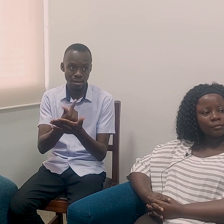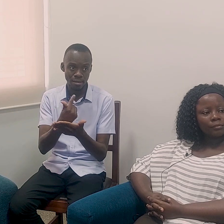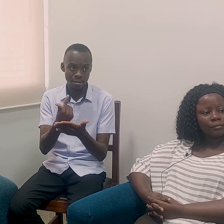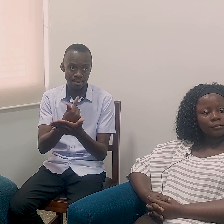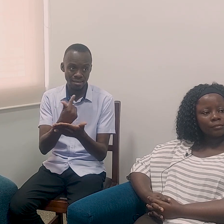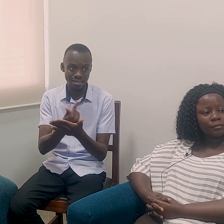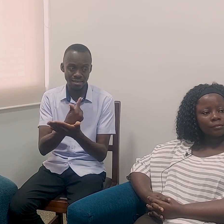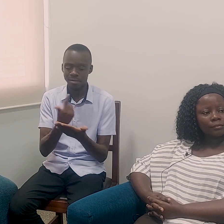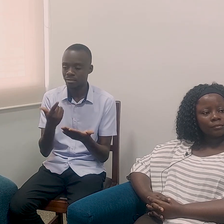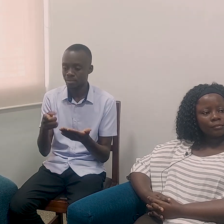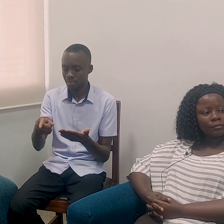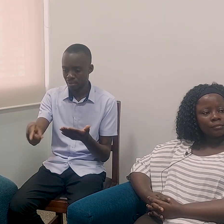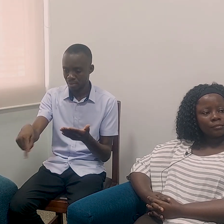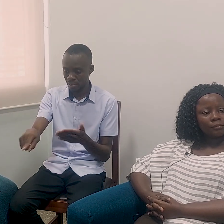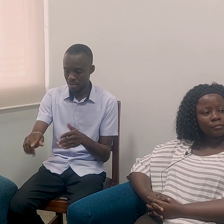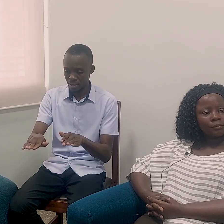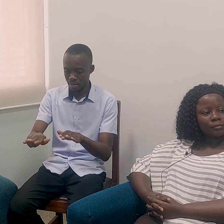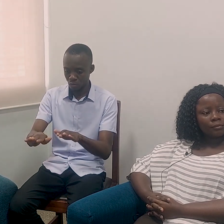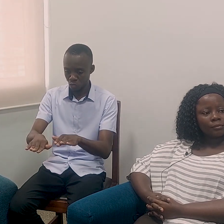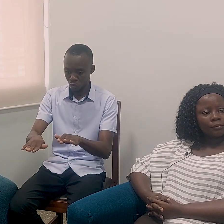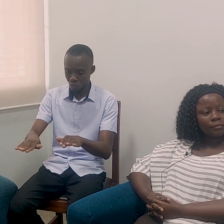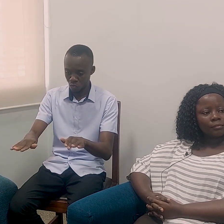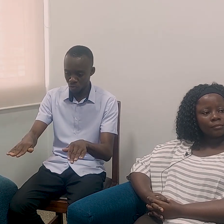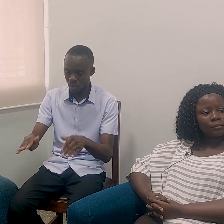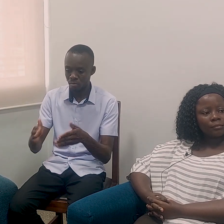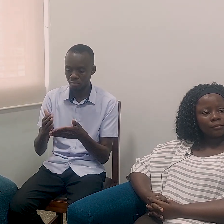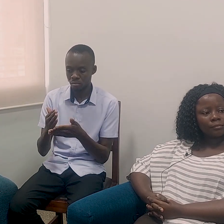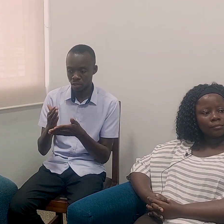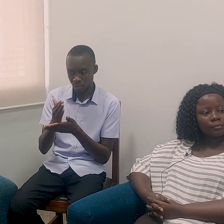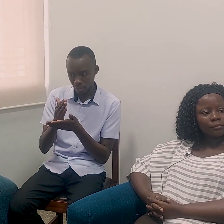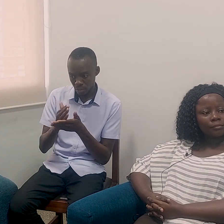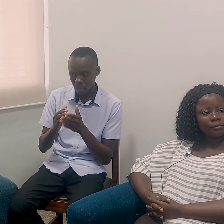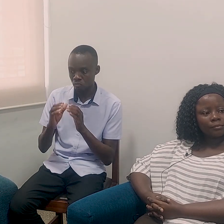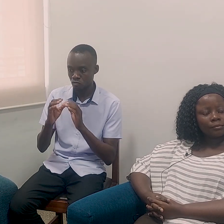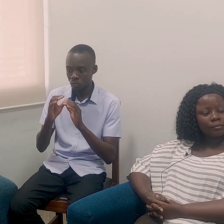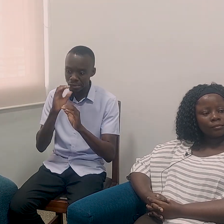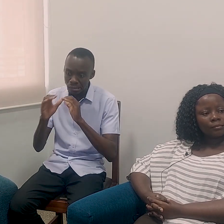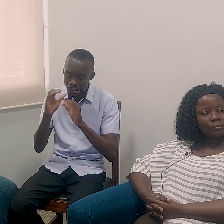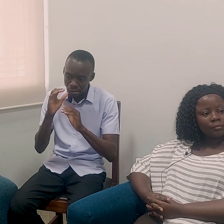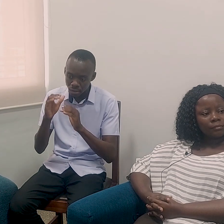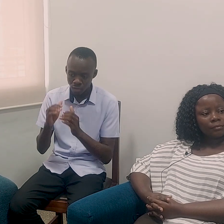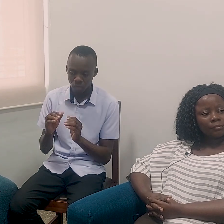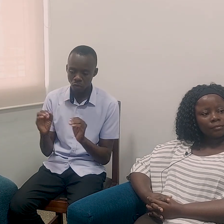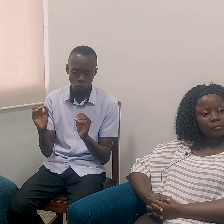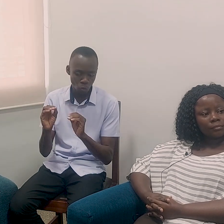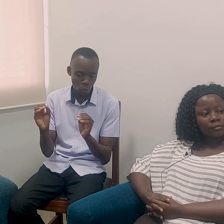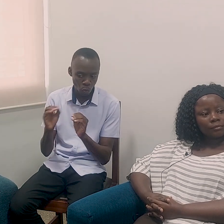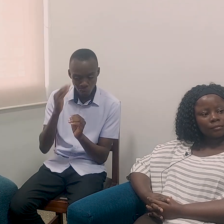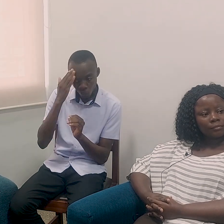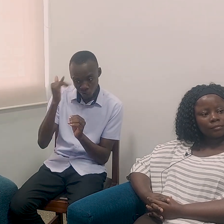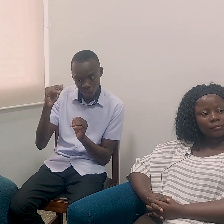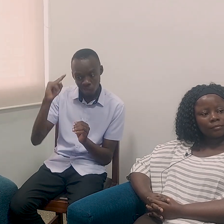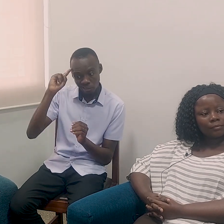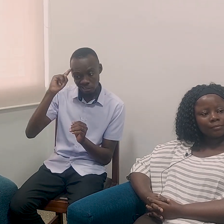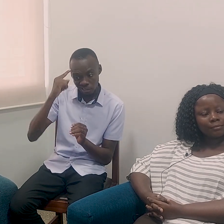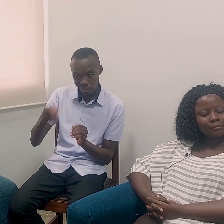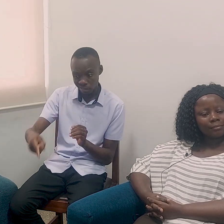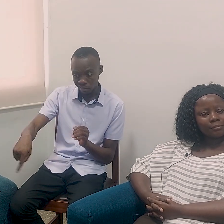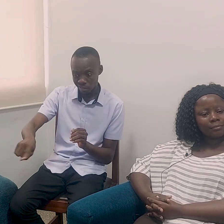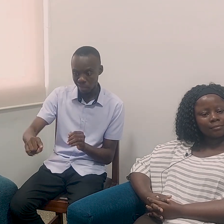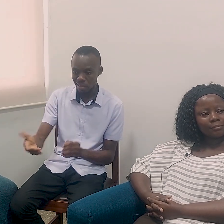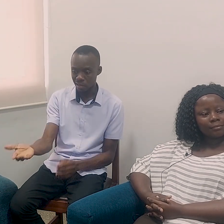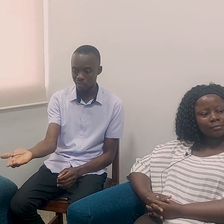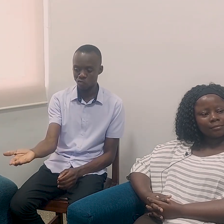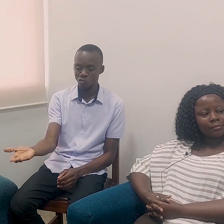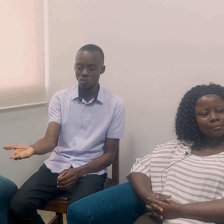to put children off certain types of conversations because we don't believe that they are mature enough to have certain conditions or to